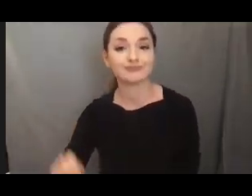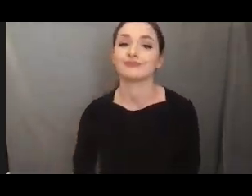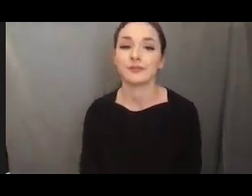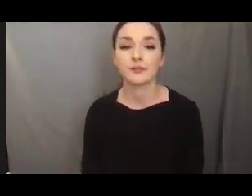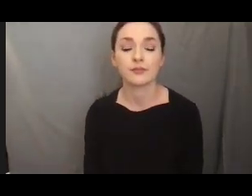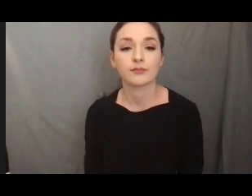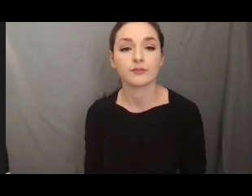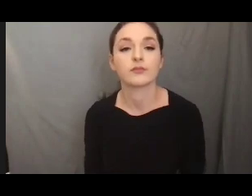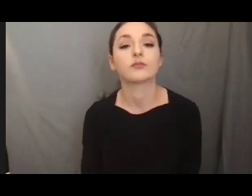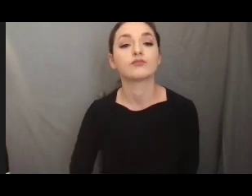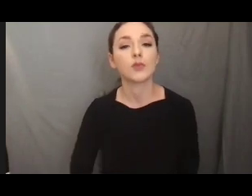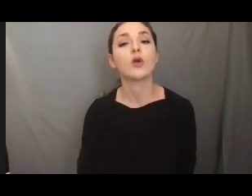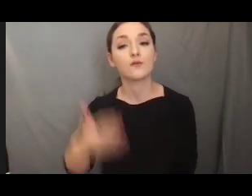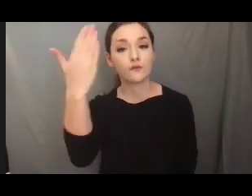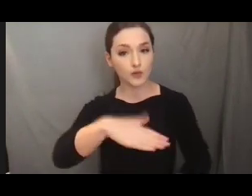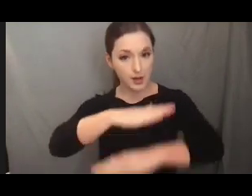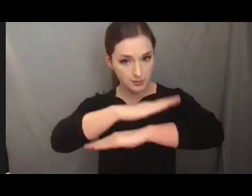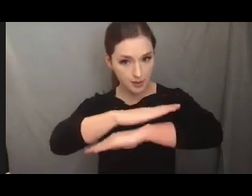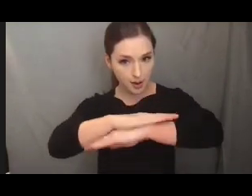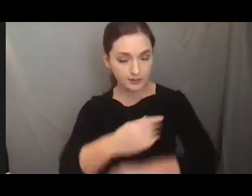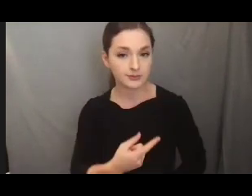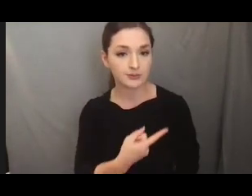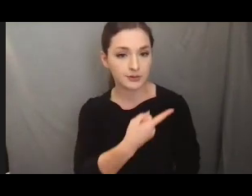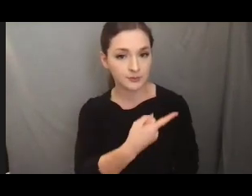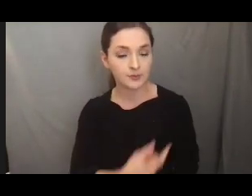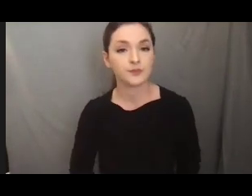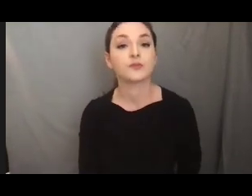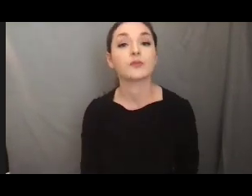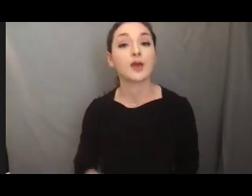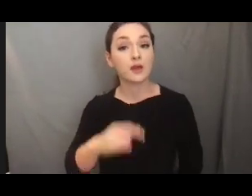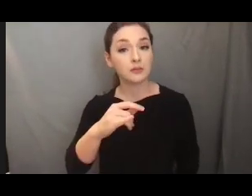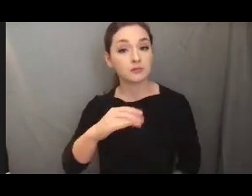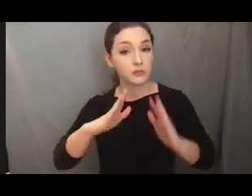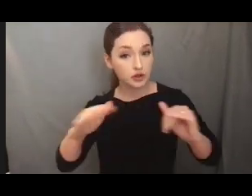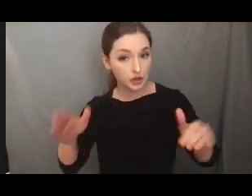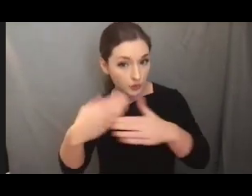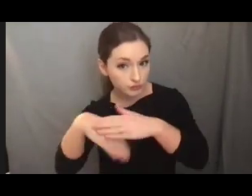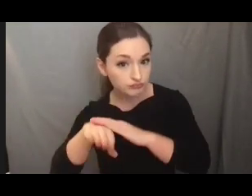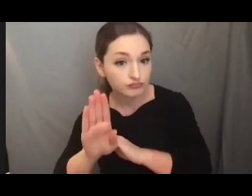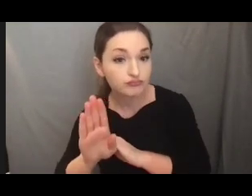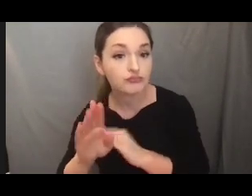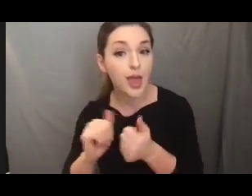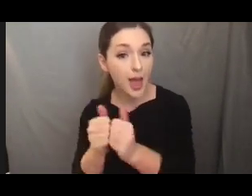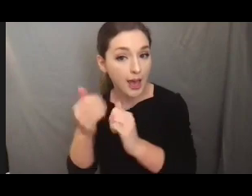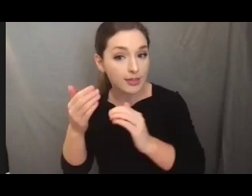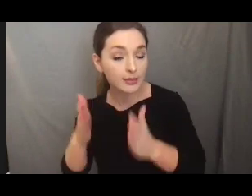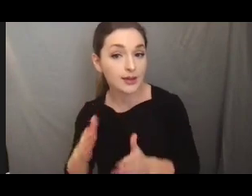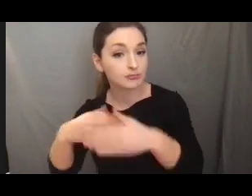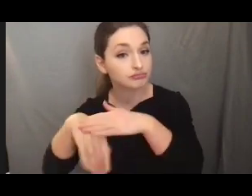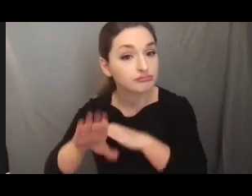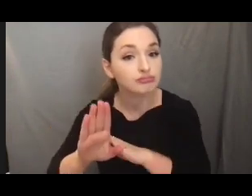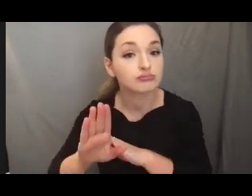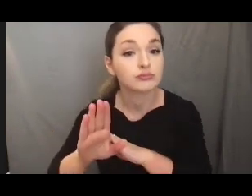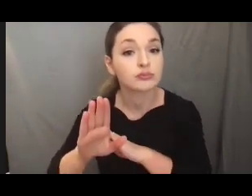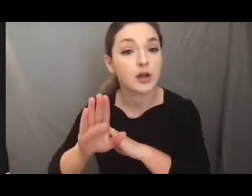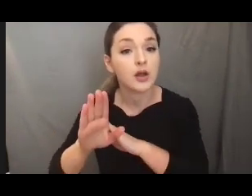would be the front desk right here. So as kids come in, the athletes come in, they'll look up here, and right now you can't see it.